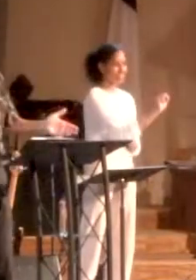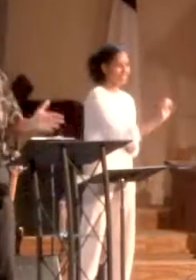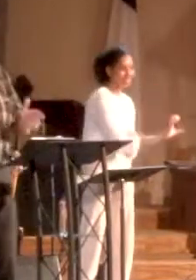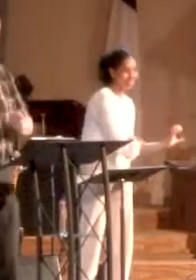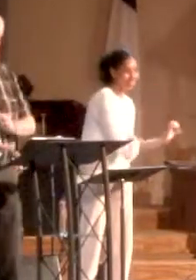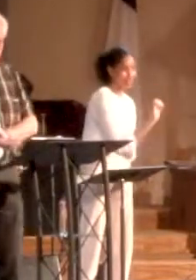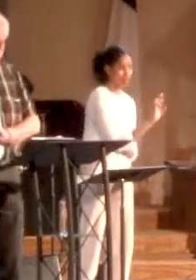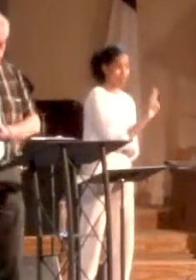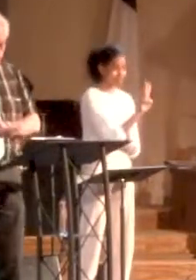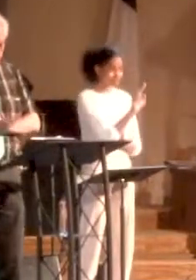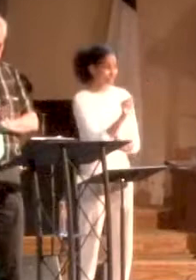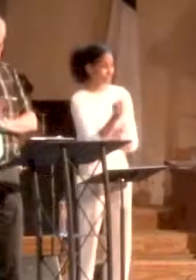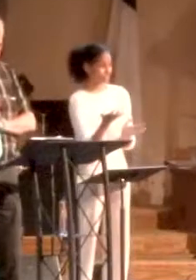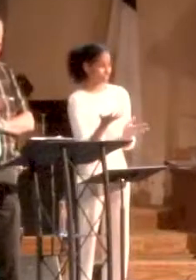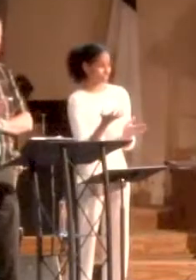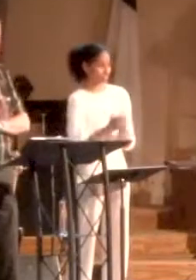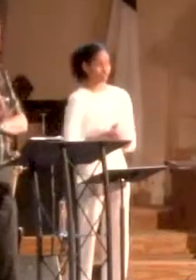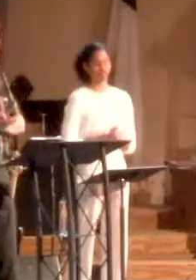Virginia?